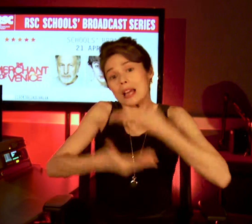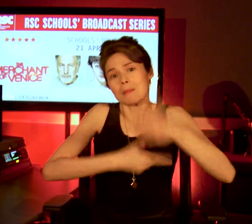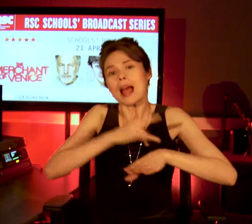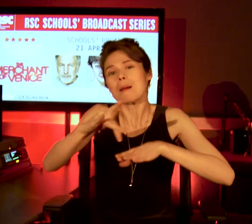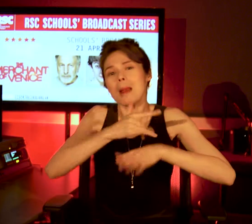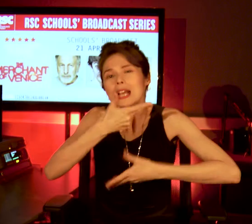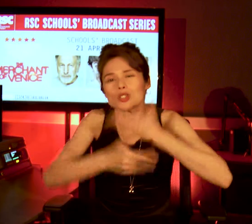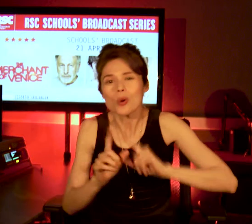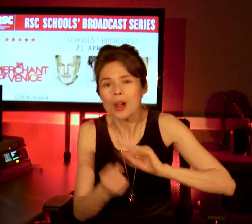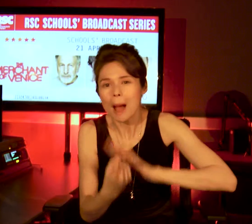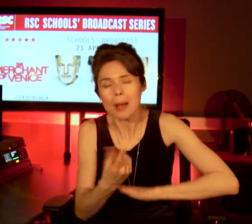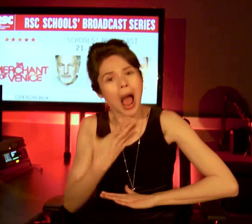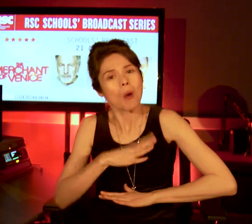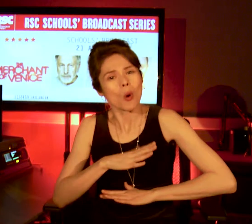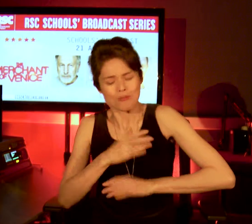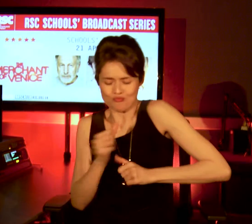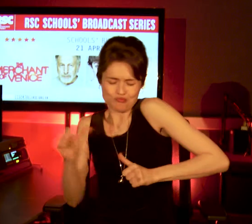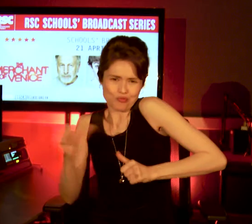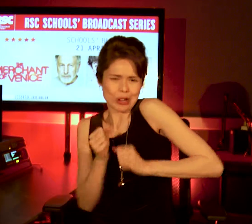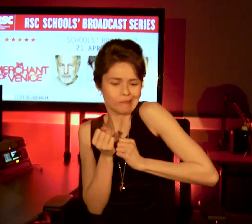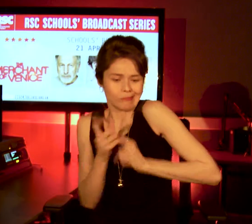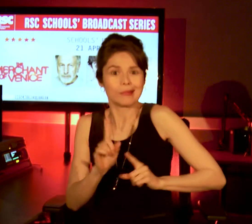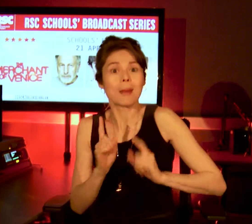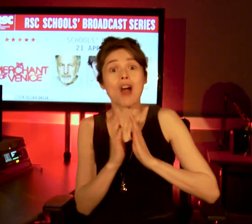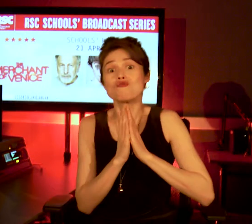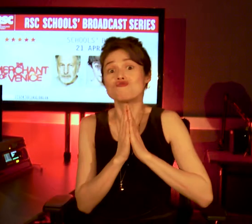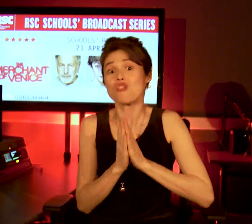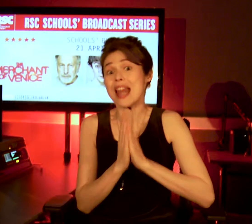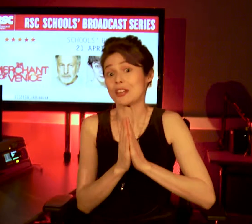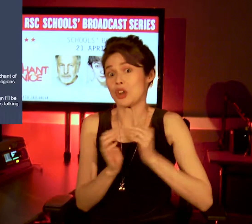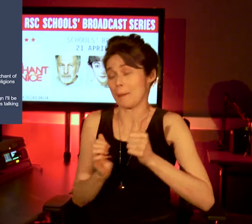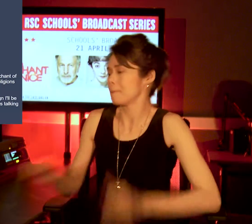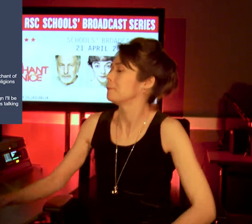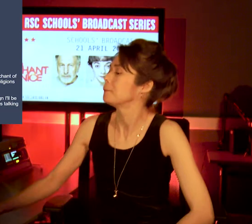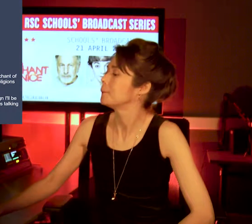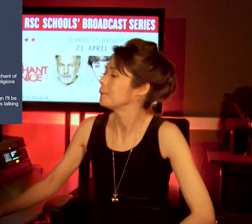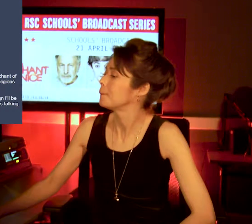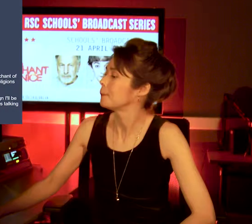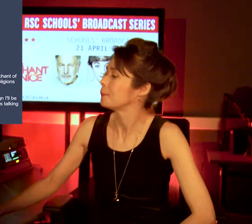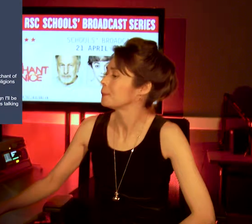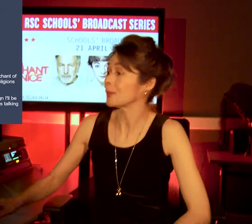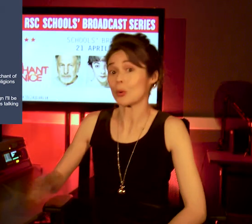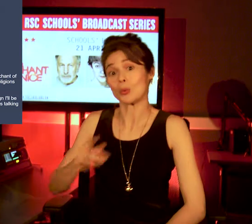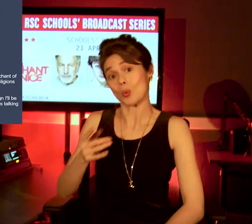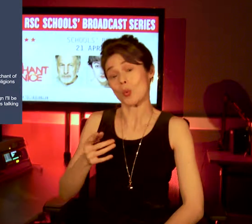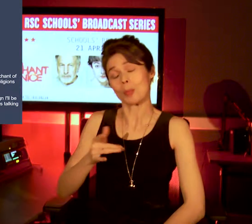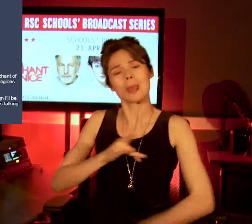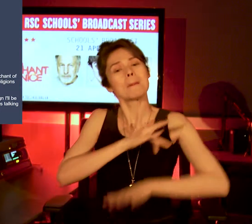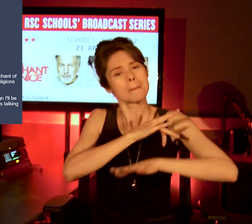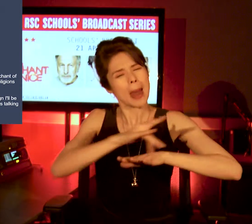So just before we think about what happens during the plot of The Merchant of Venice, I wanted to let you know the signs